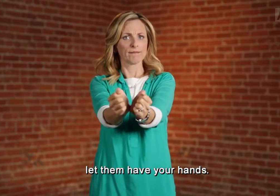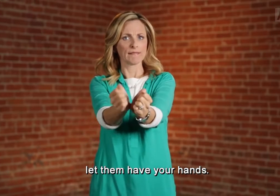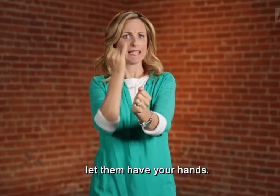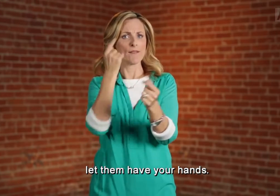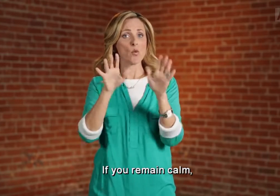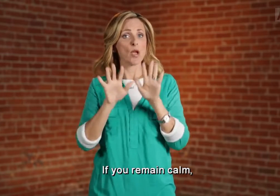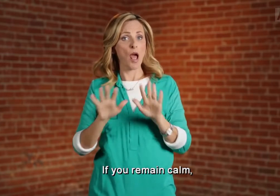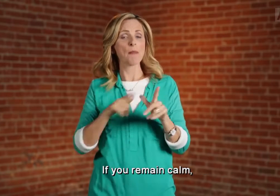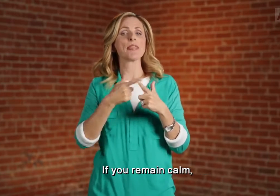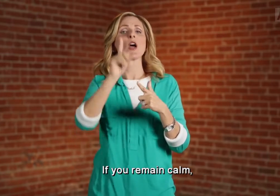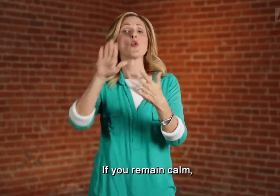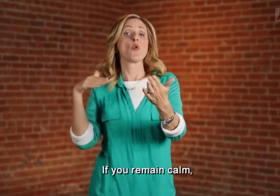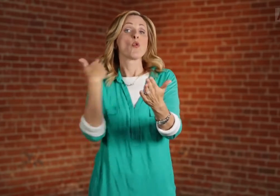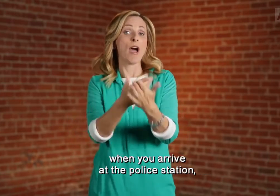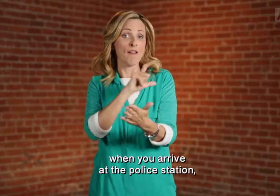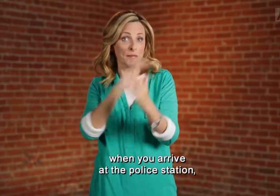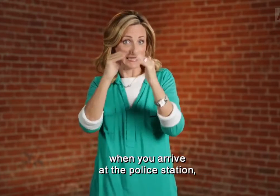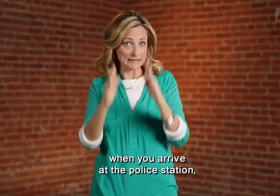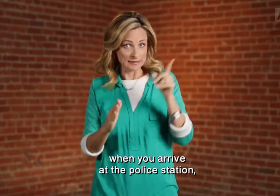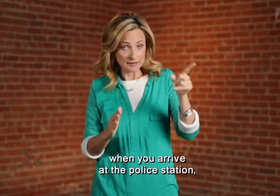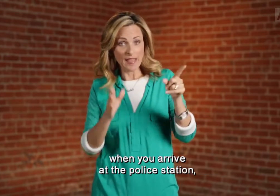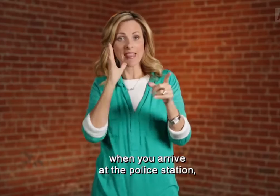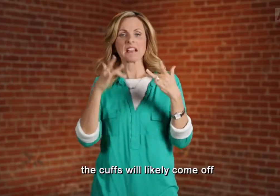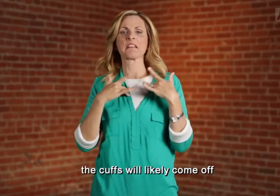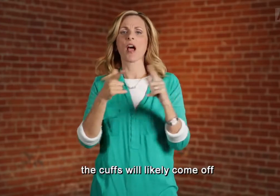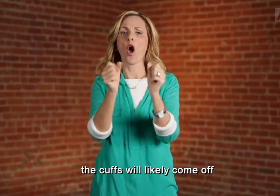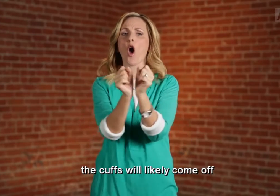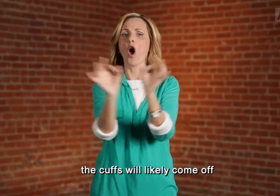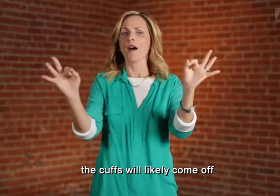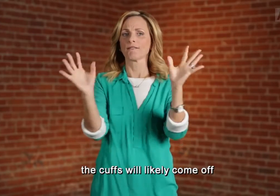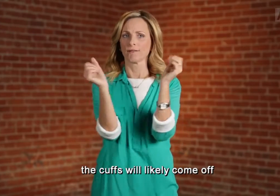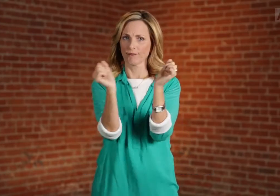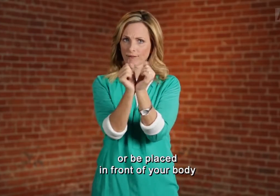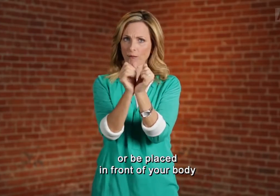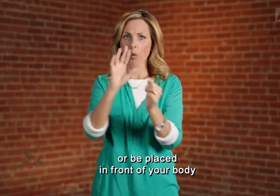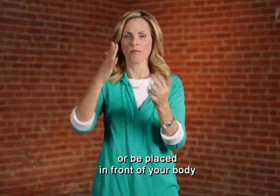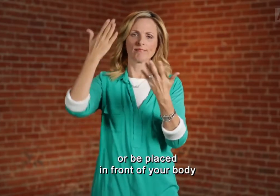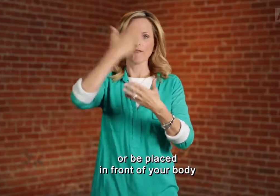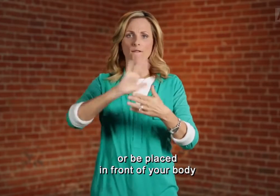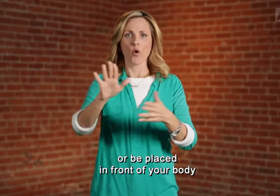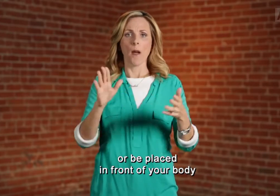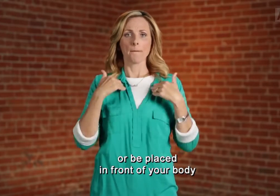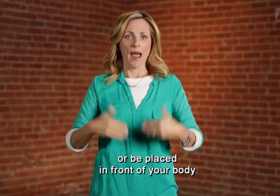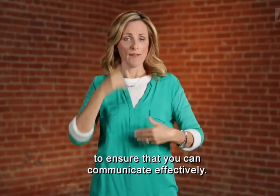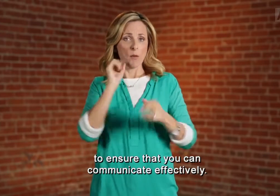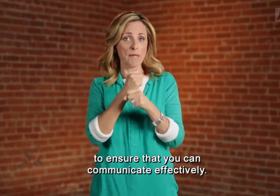hands. If you remain calm, when you arrive at the police station, the cuffs will likely come off or be placed in front of your body